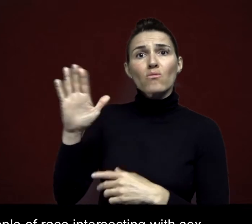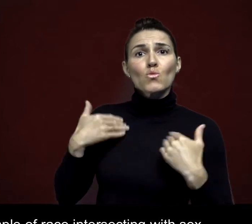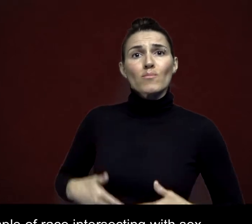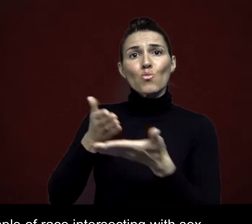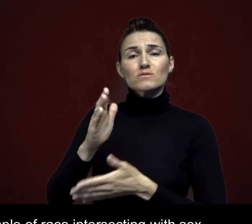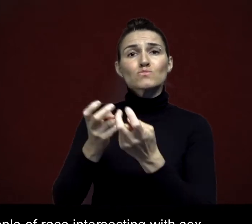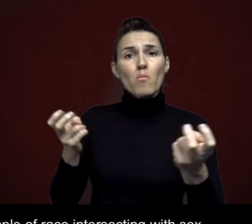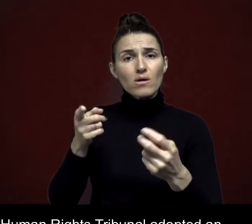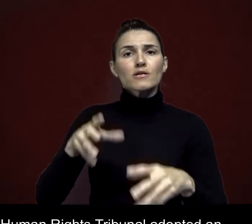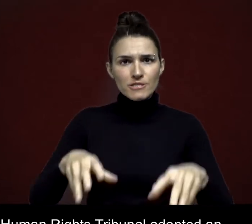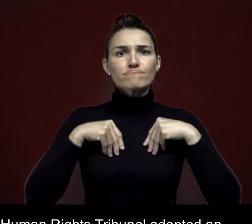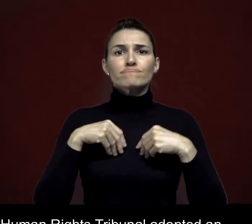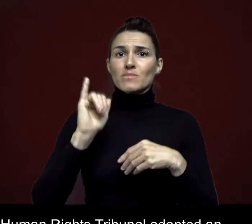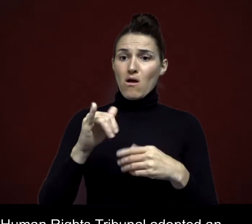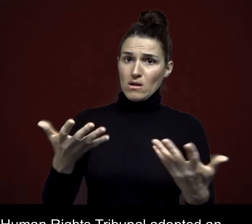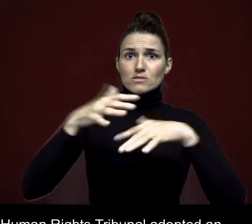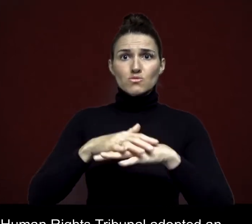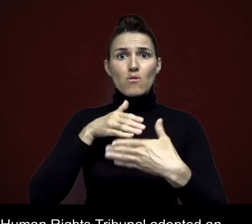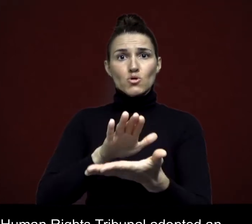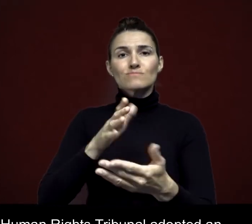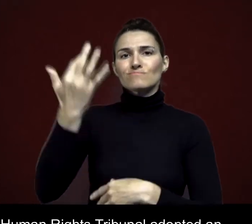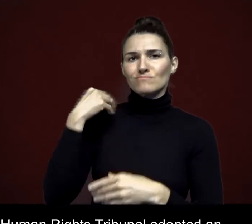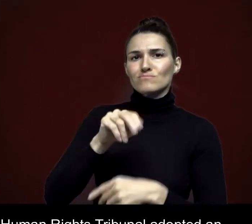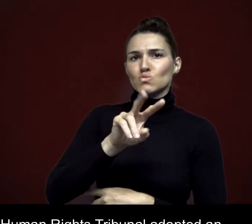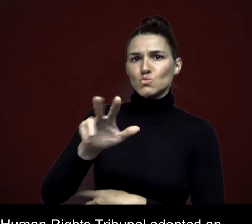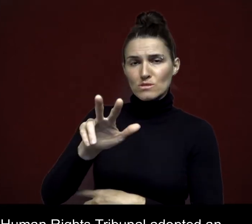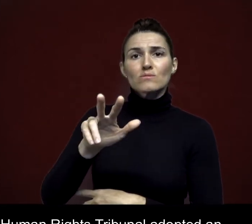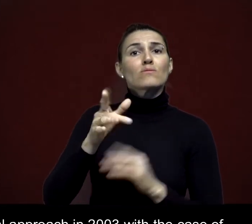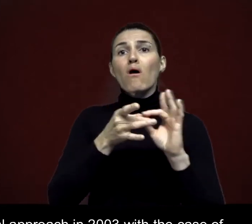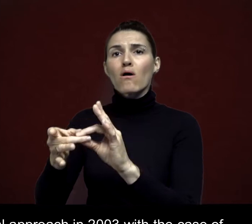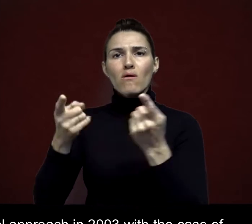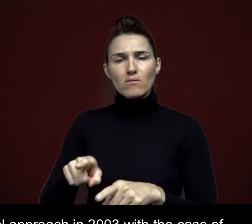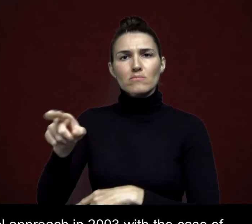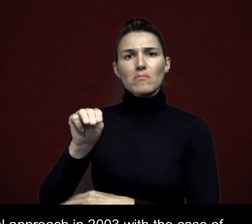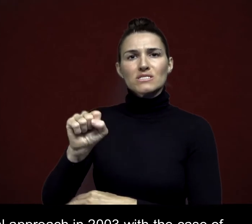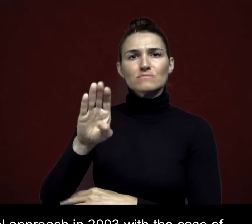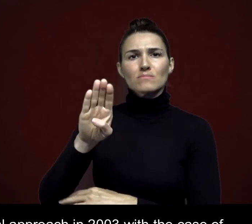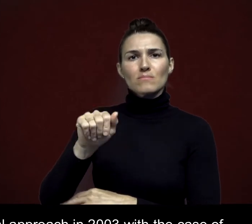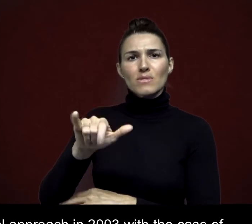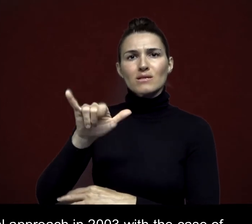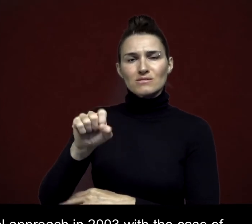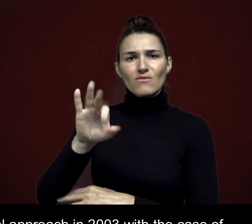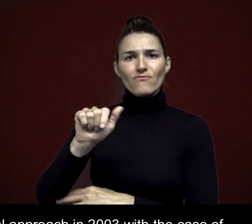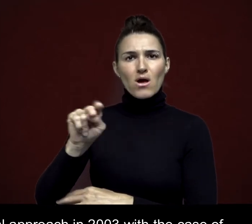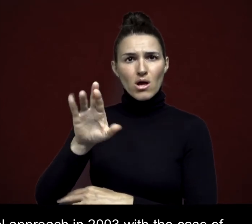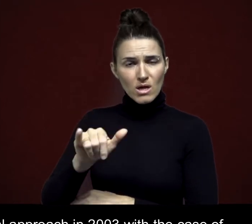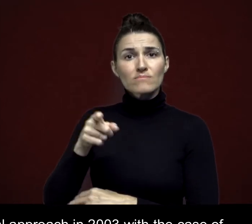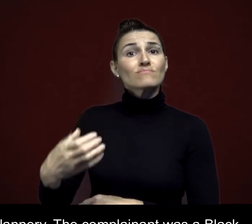sex. The Ontario Human Rights Tribunal adopted an intersectional approach in 2003 with the case of Ms.